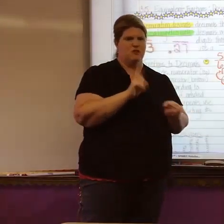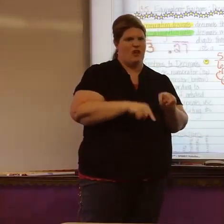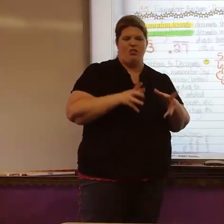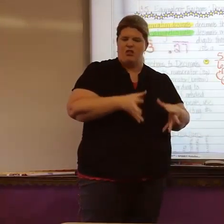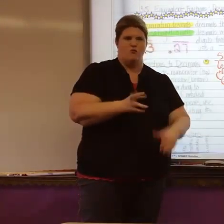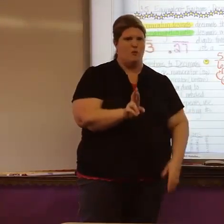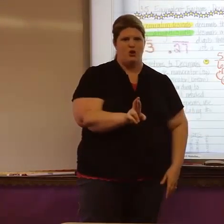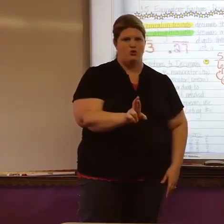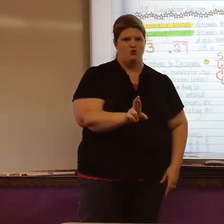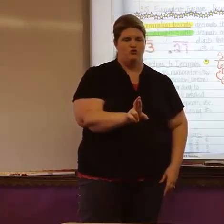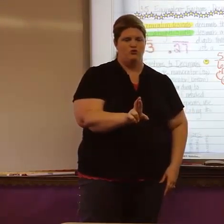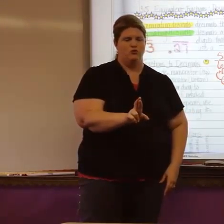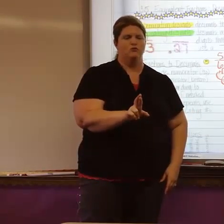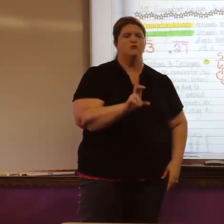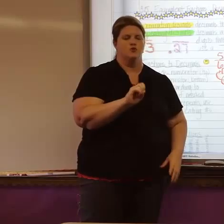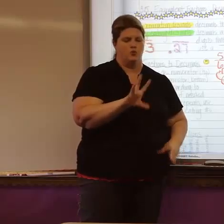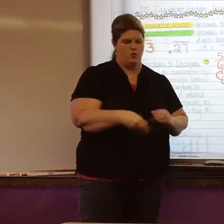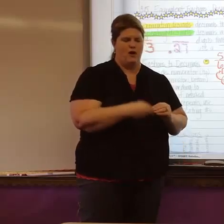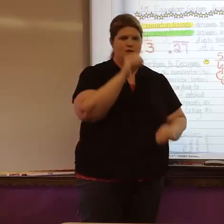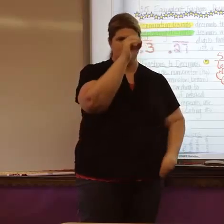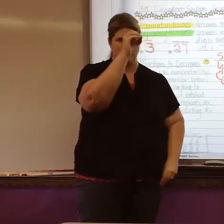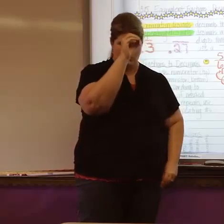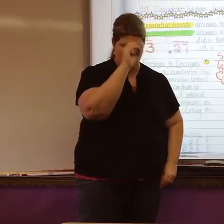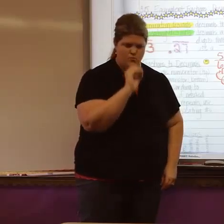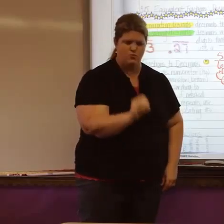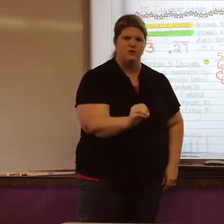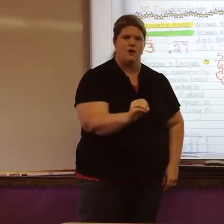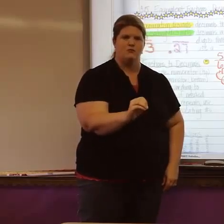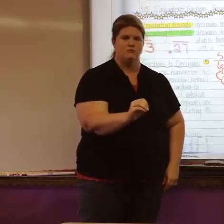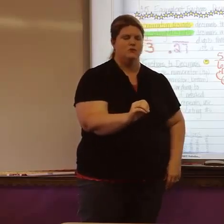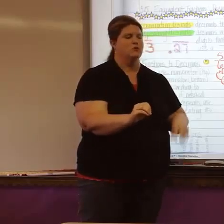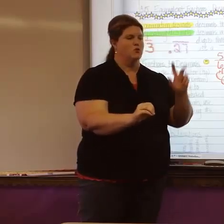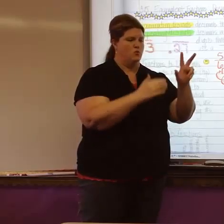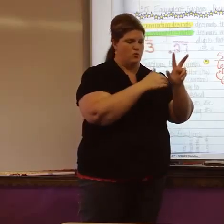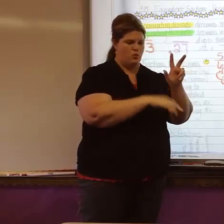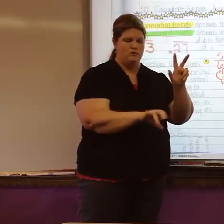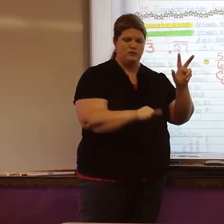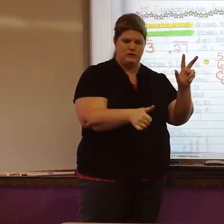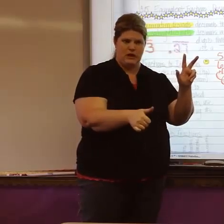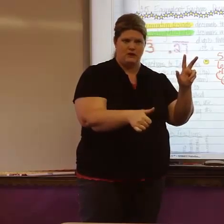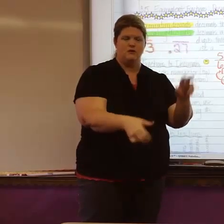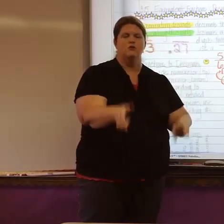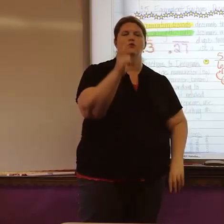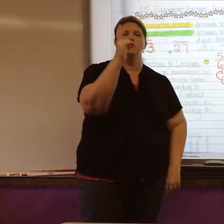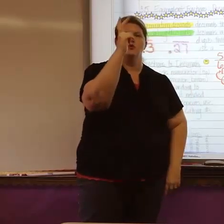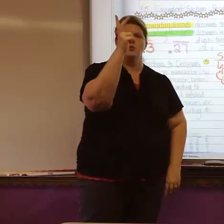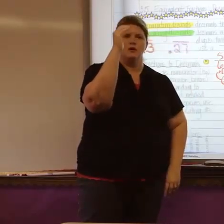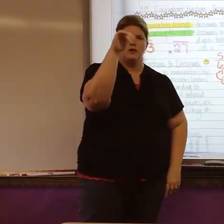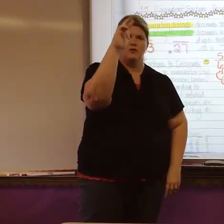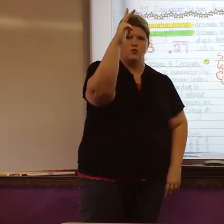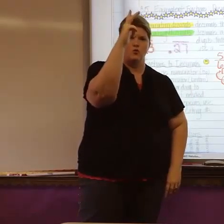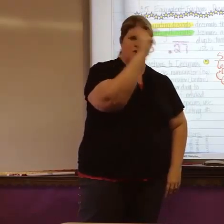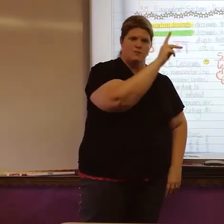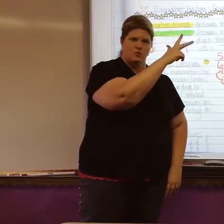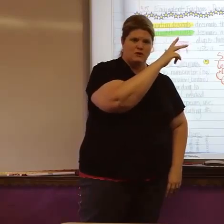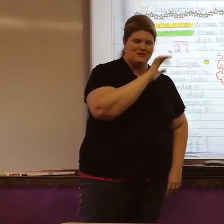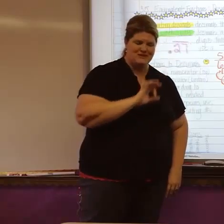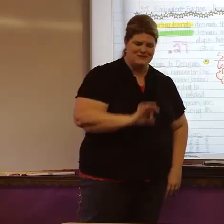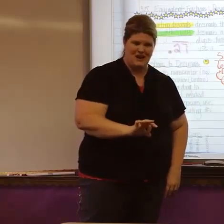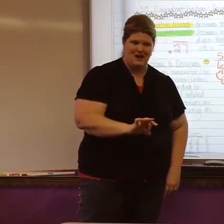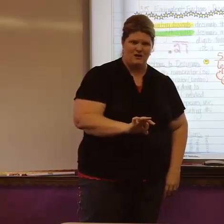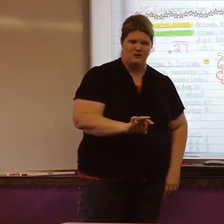So now we're going to add another 0, bring it down. 3 into 10 is 3 again. 3 times 3